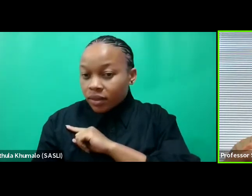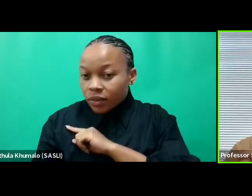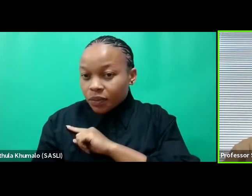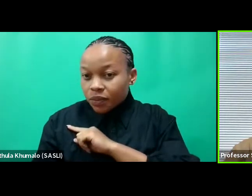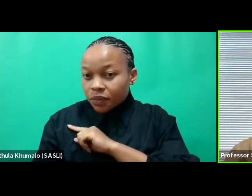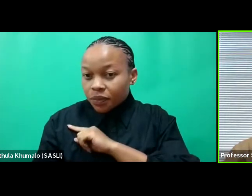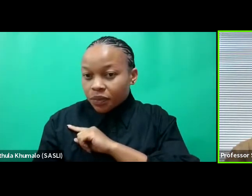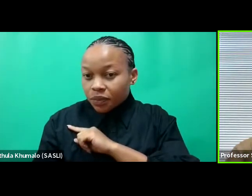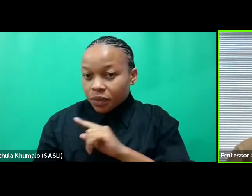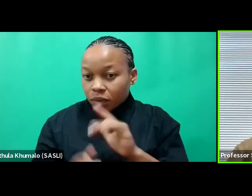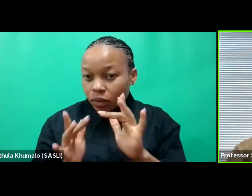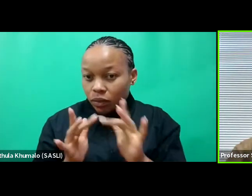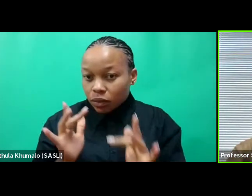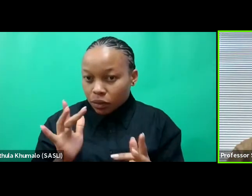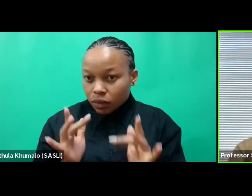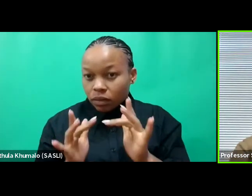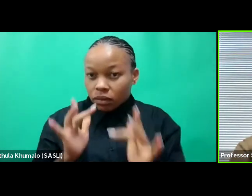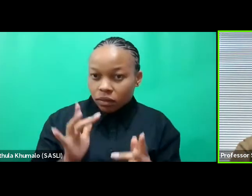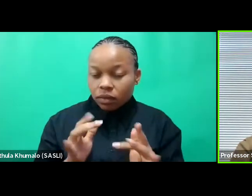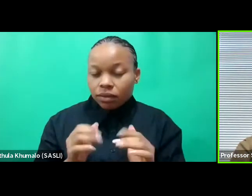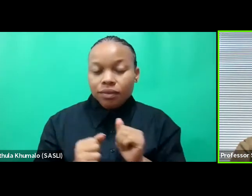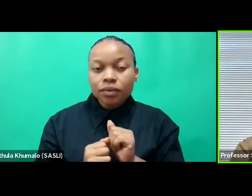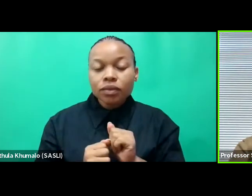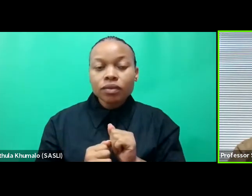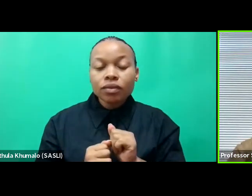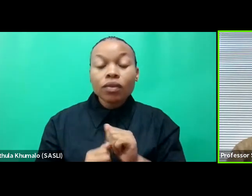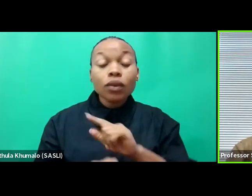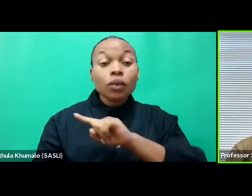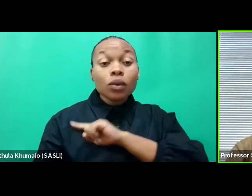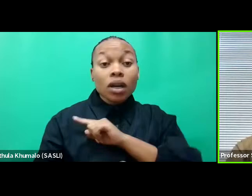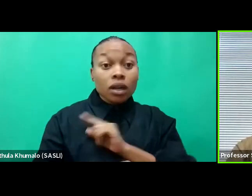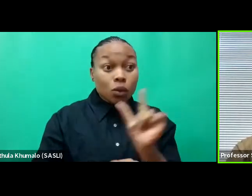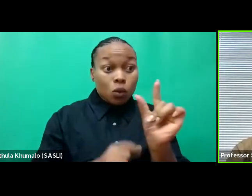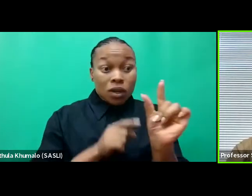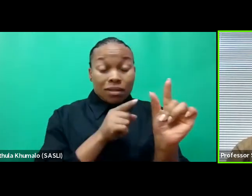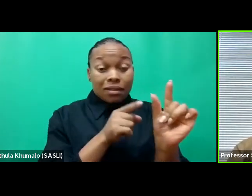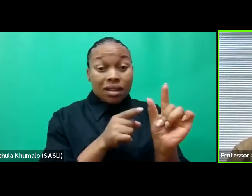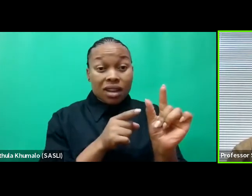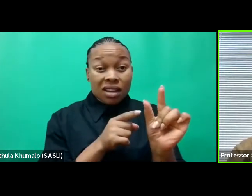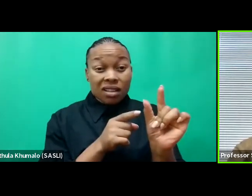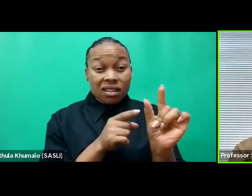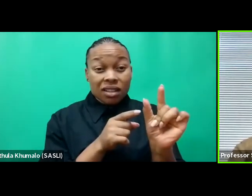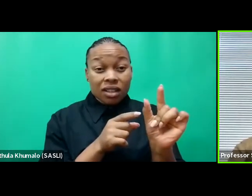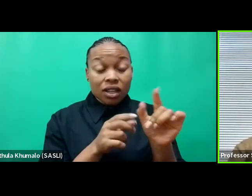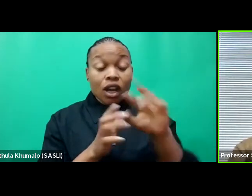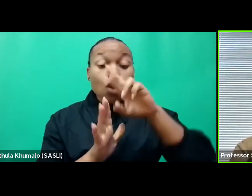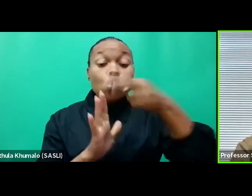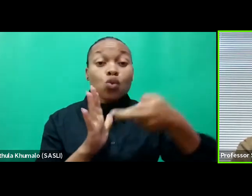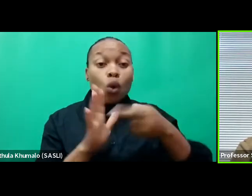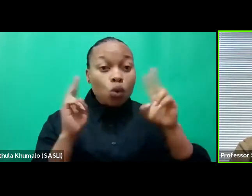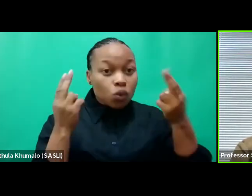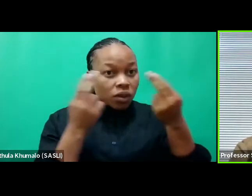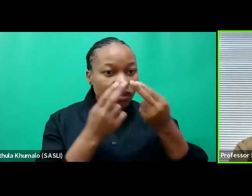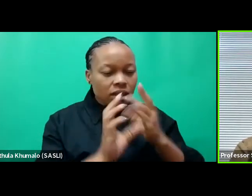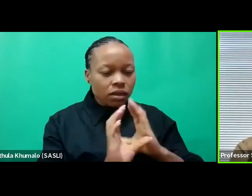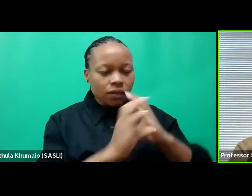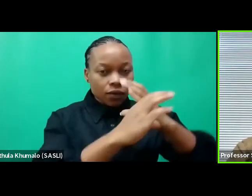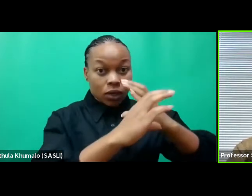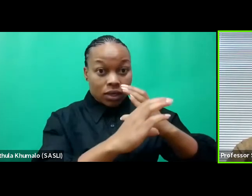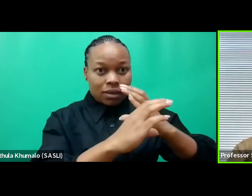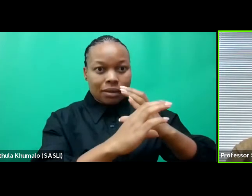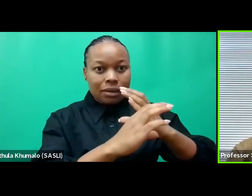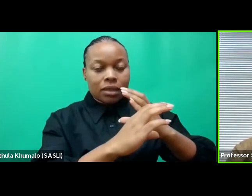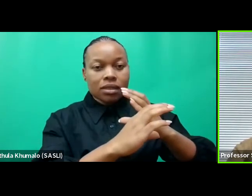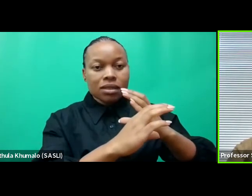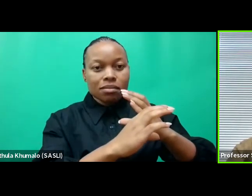on the role of universities. And this issue was raised and discussed in the